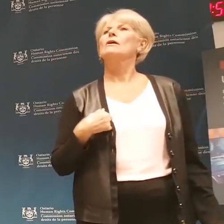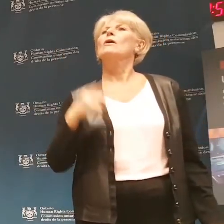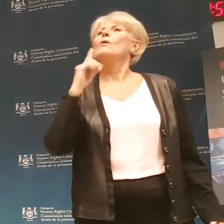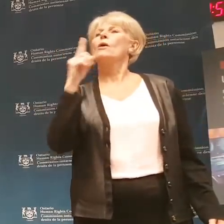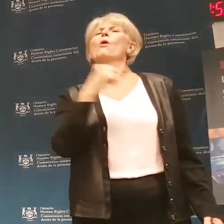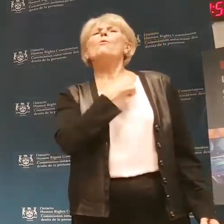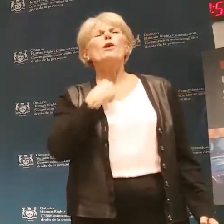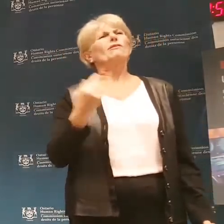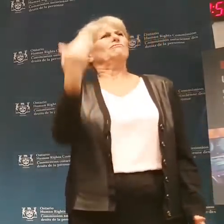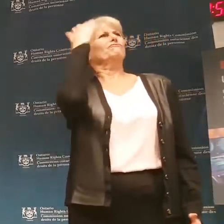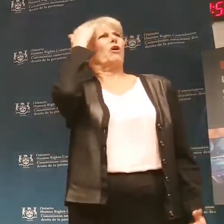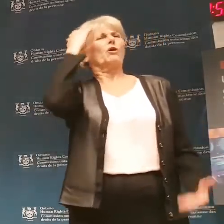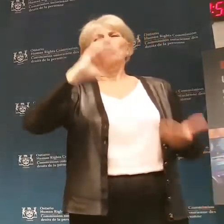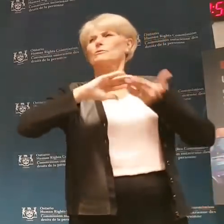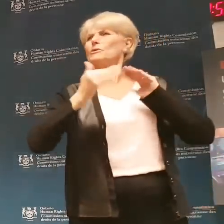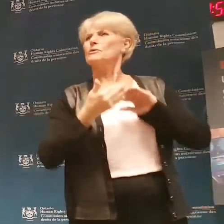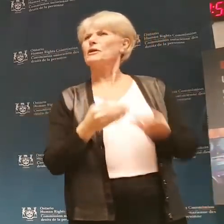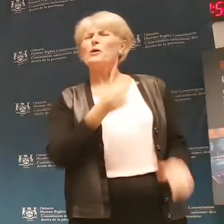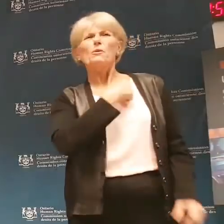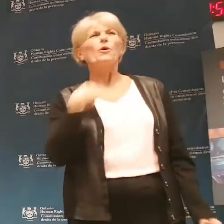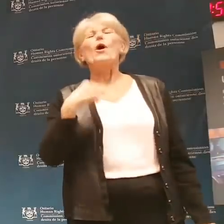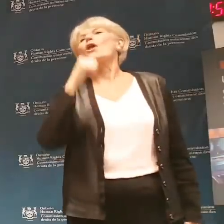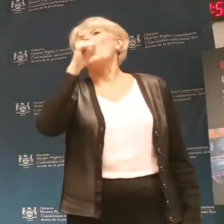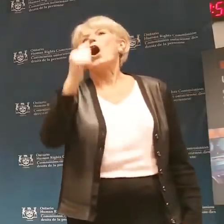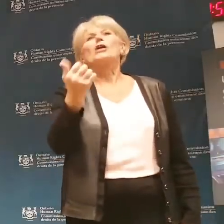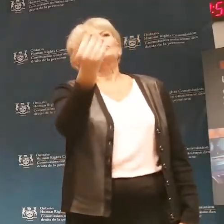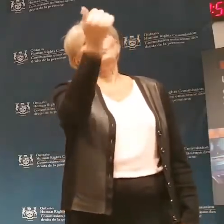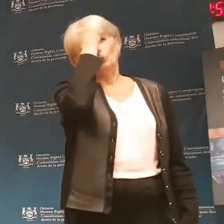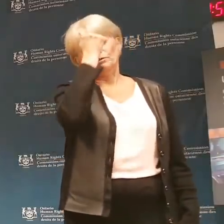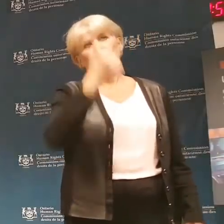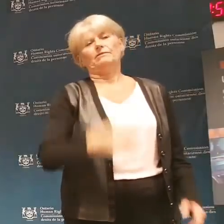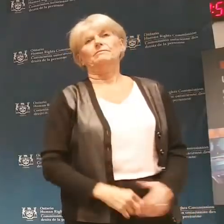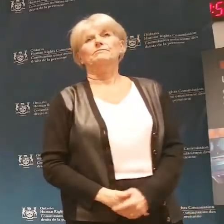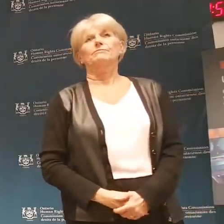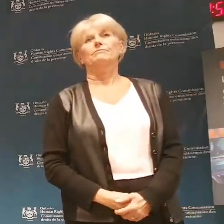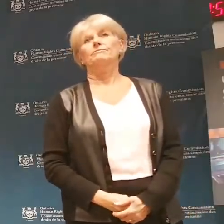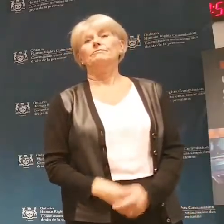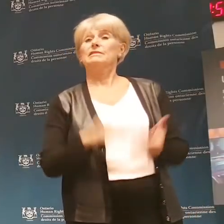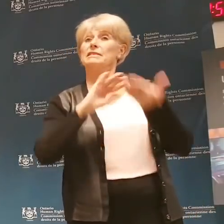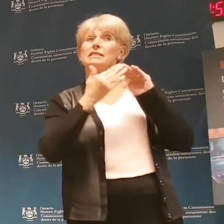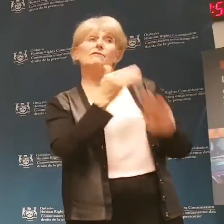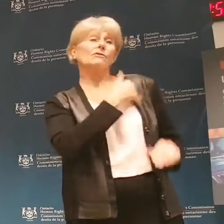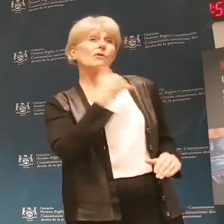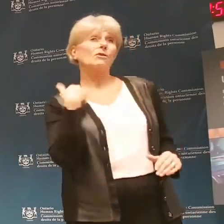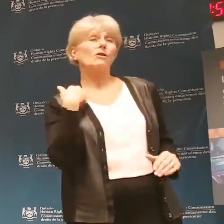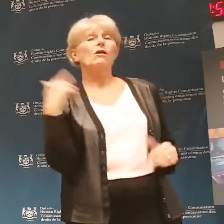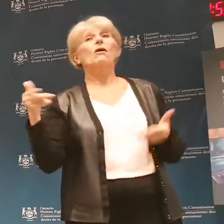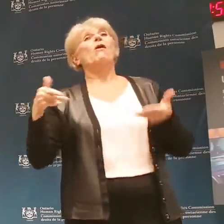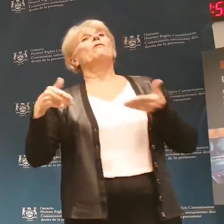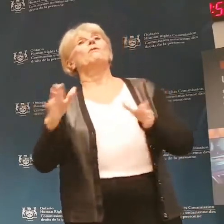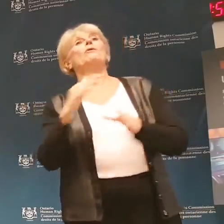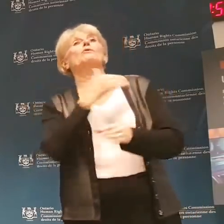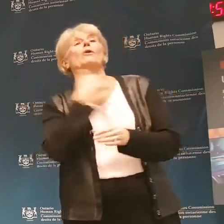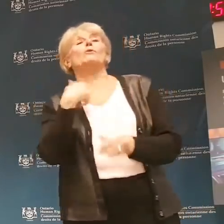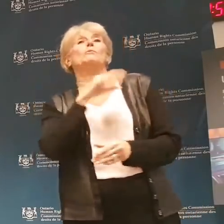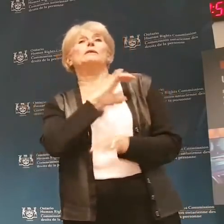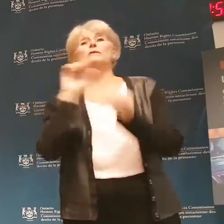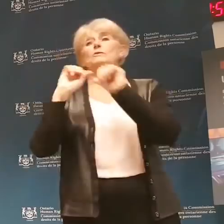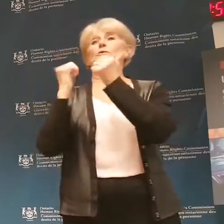an informed community. We are not stupid. The City of Toronto allowed the Toronto